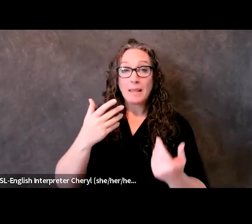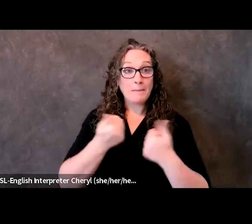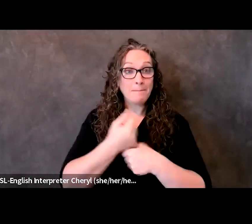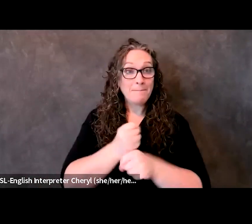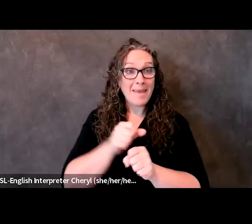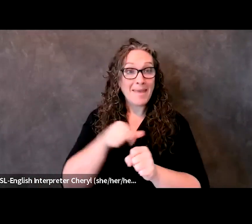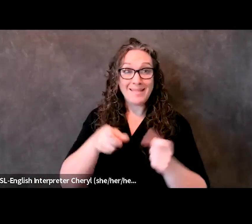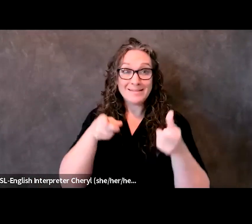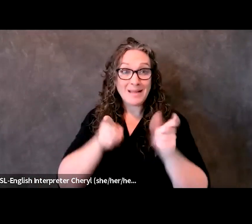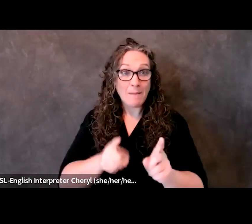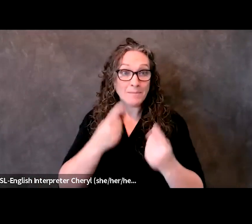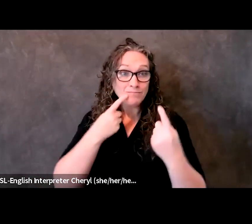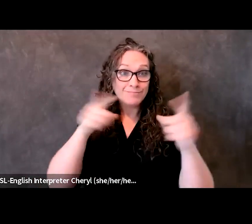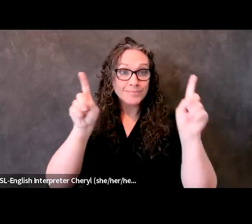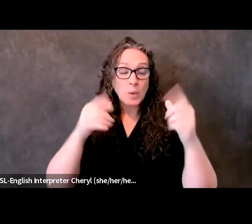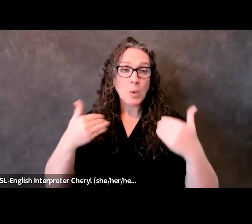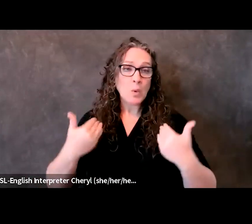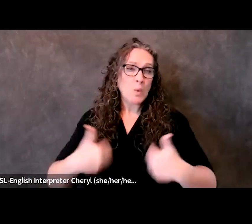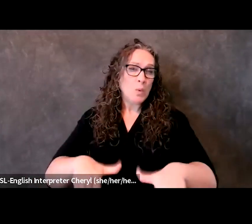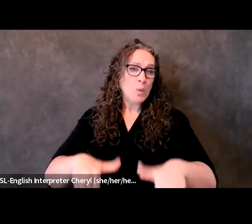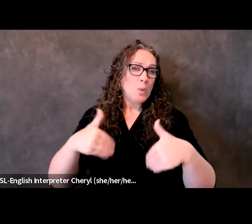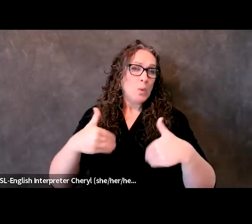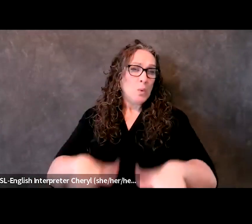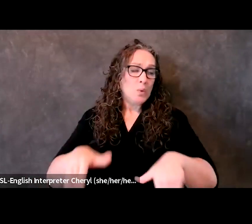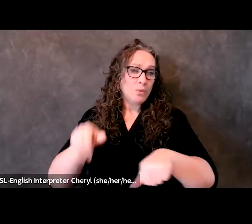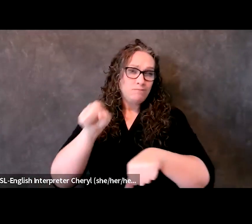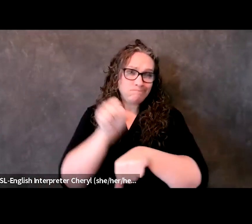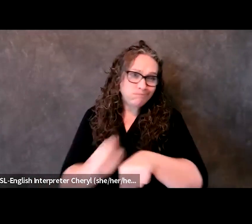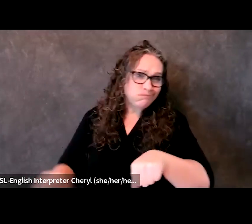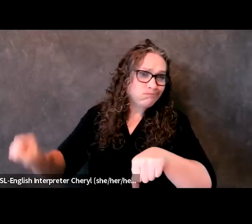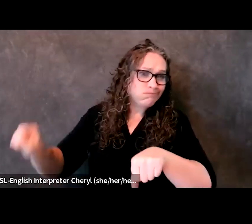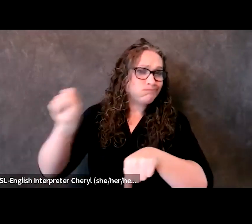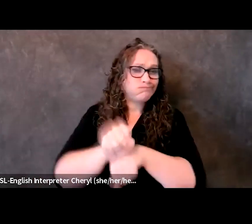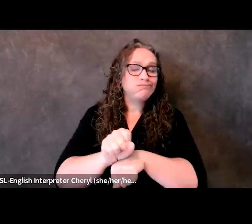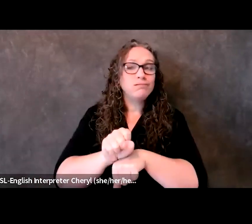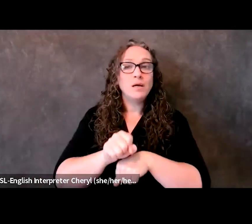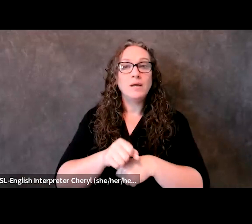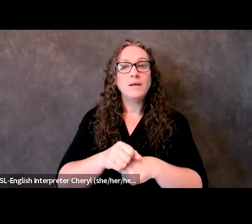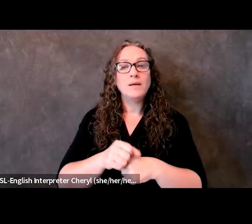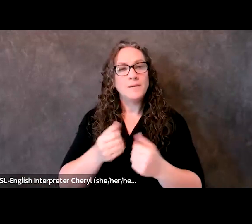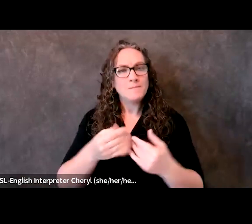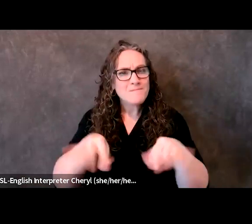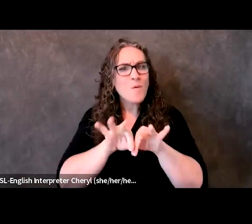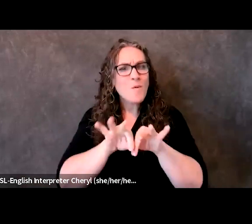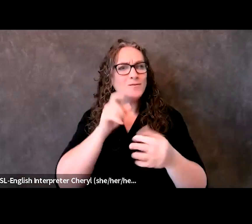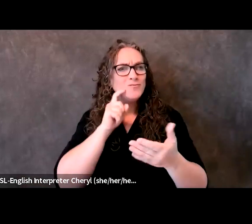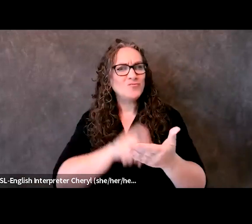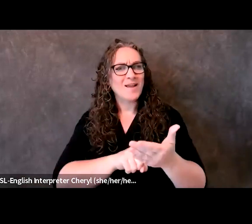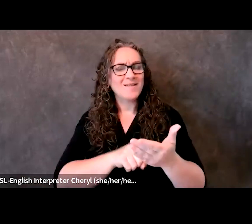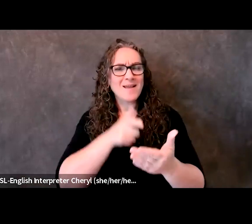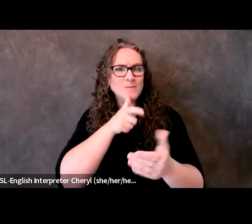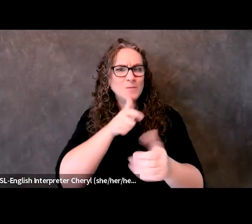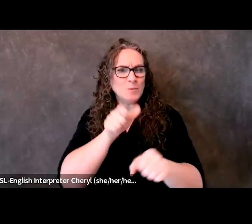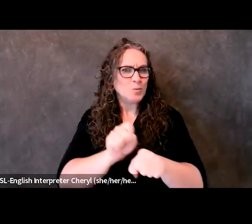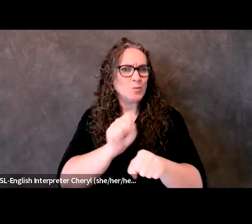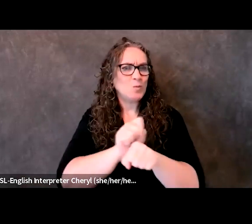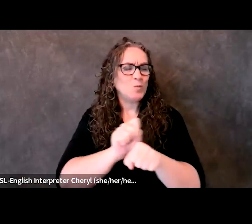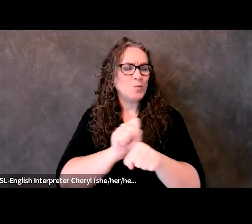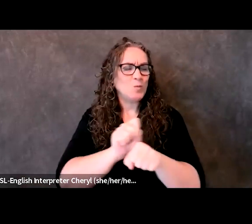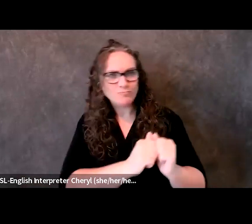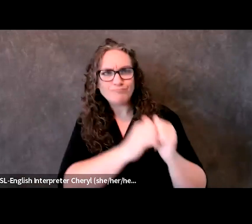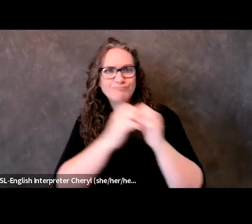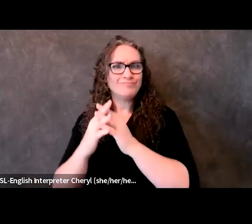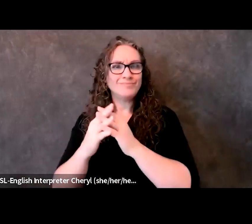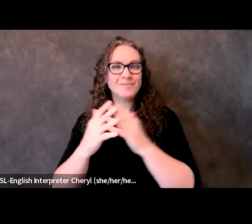lift. And so it's important that we take just a moment to recognize our organizers. At Cal